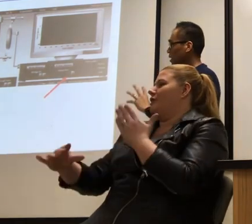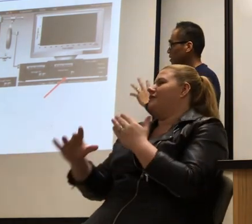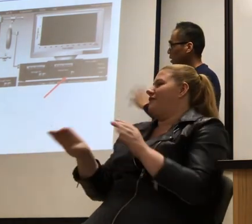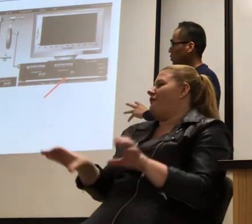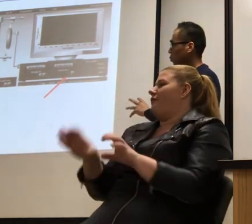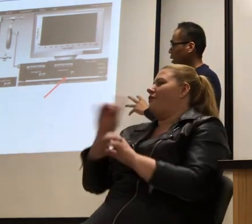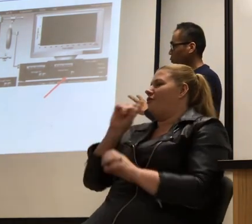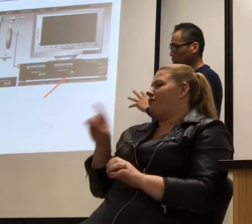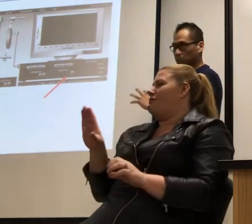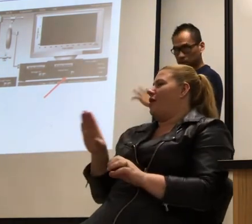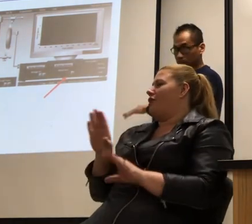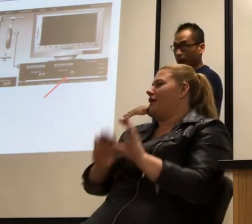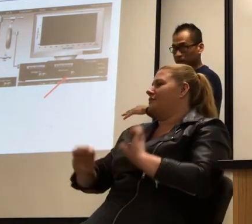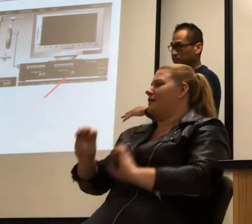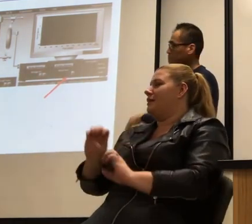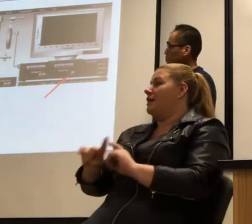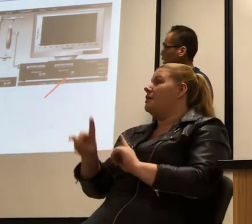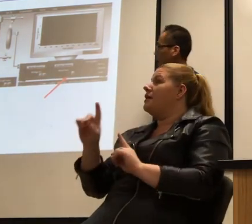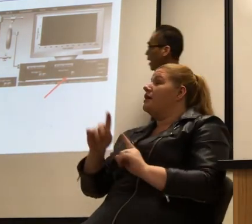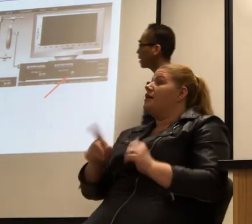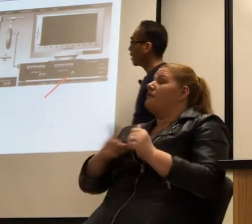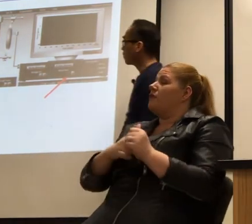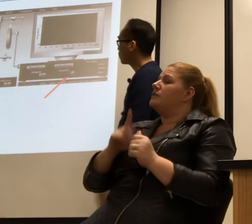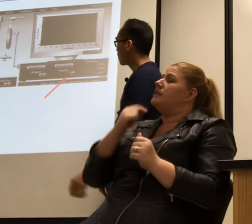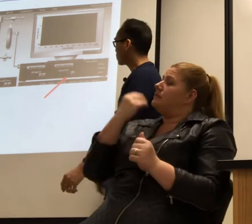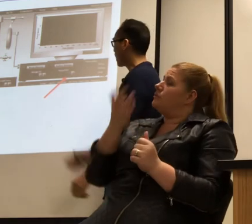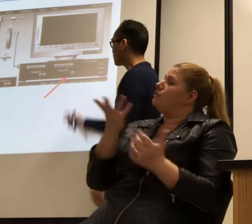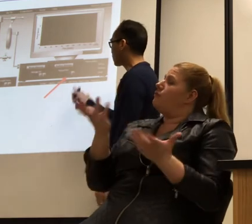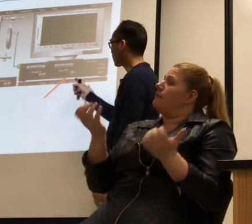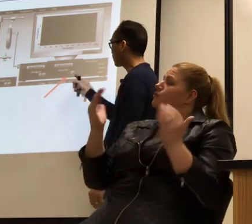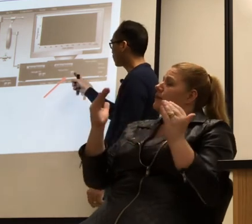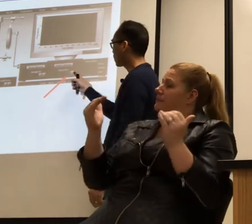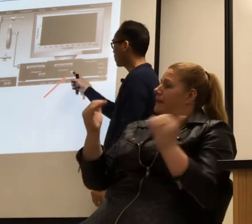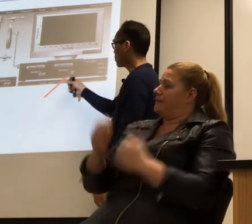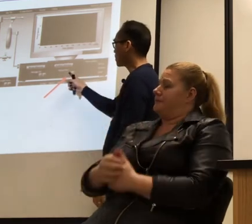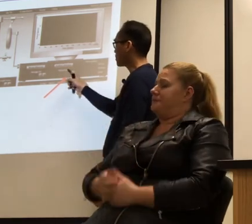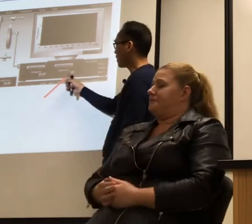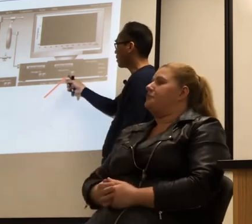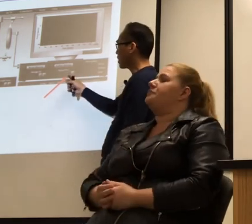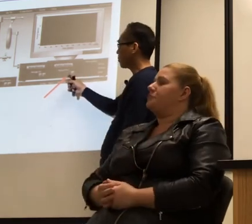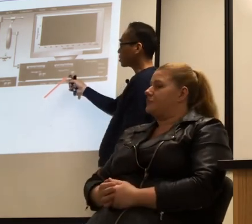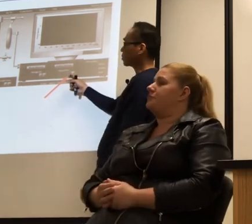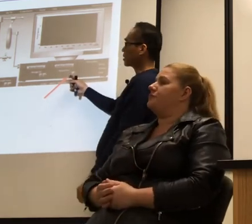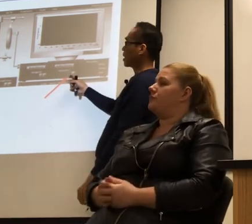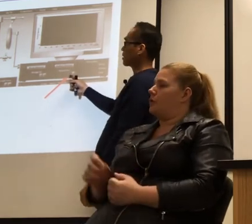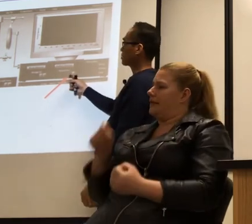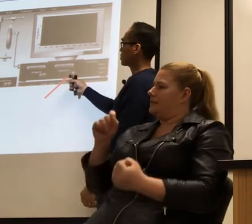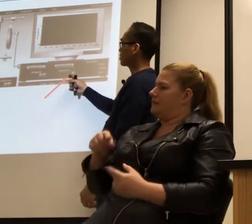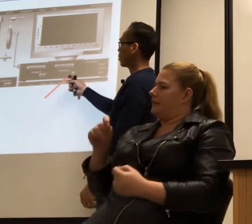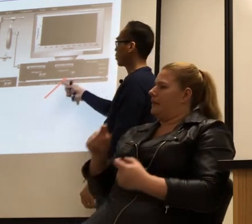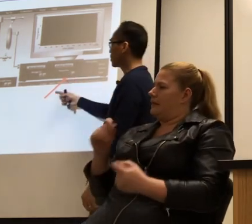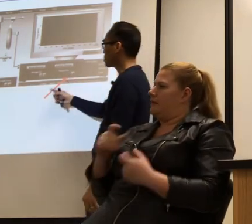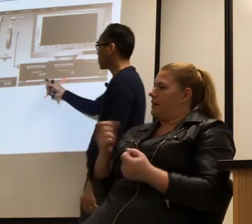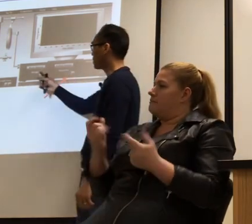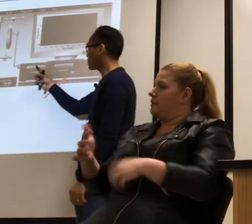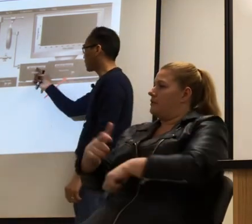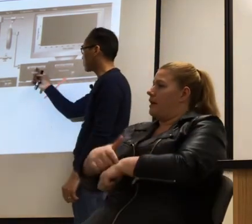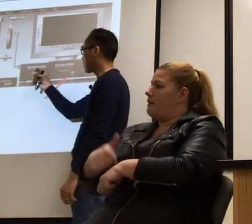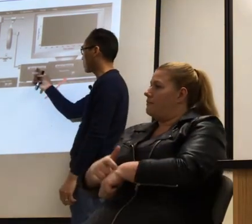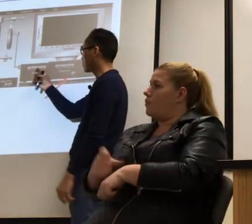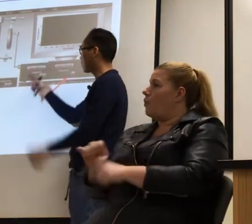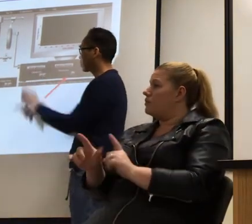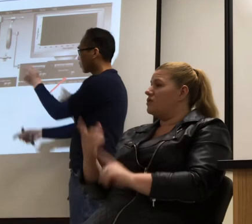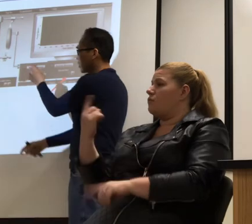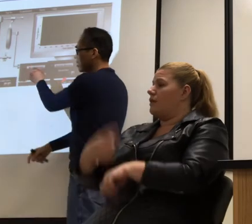for you, just kind of telling you what to expect. And so basically, you can stimulate it multiple times, or you can just hit the